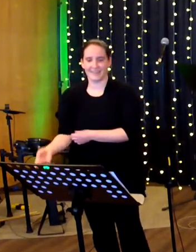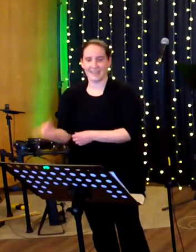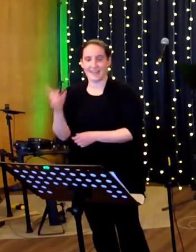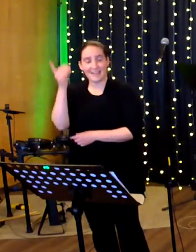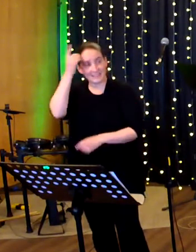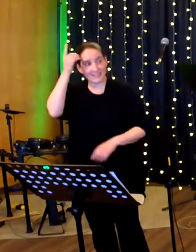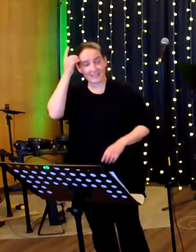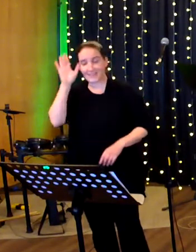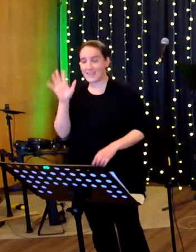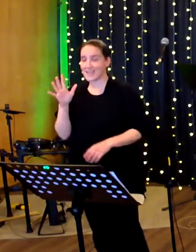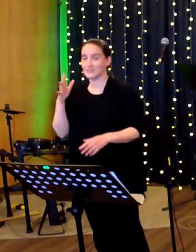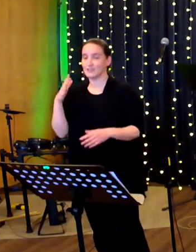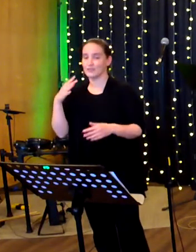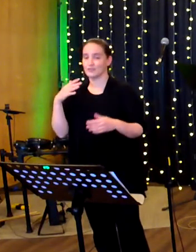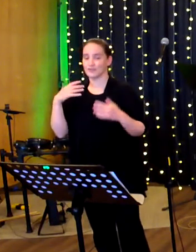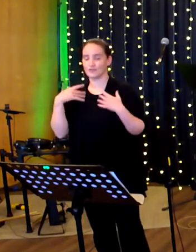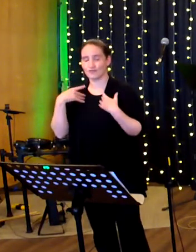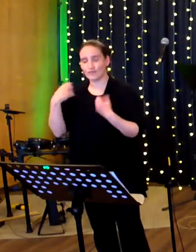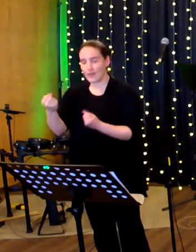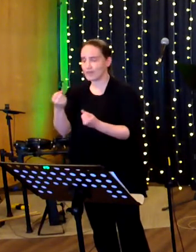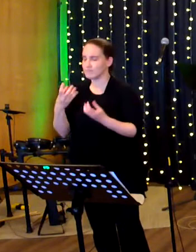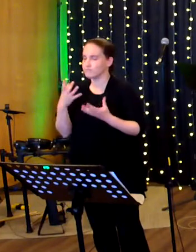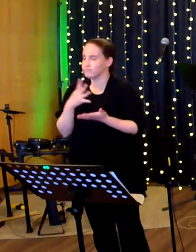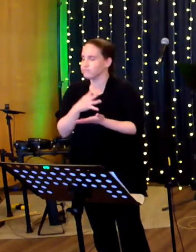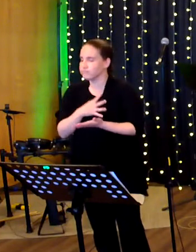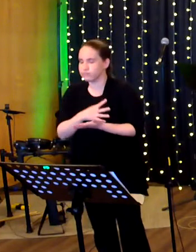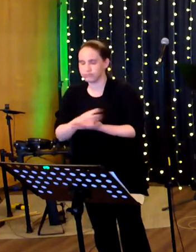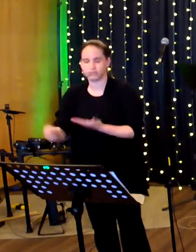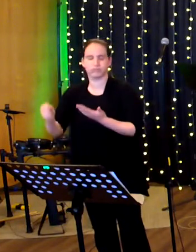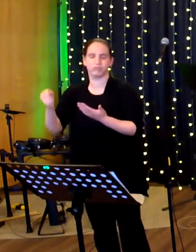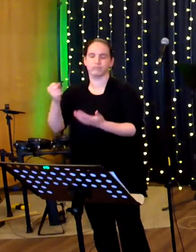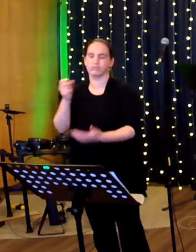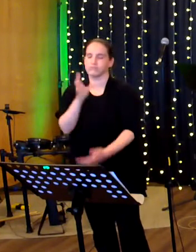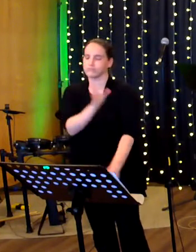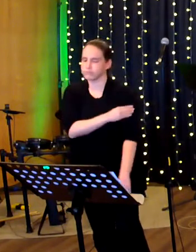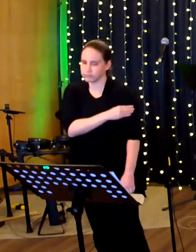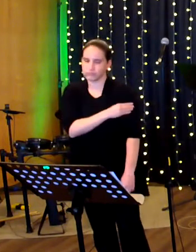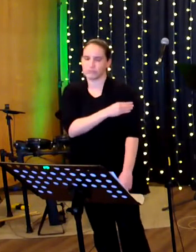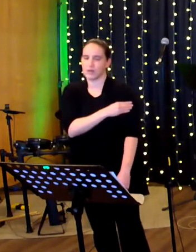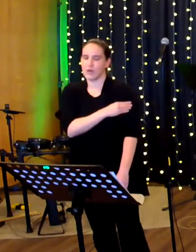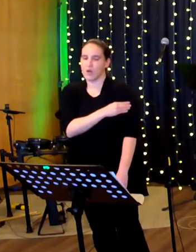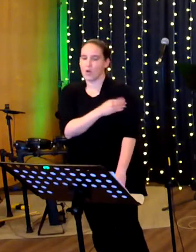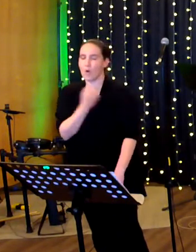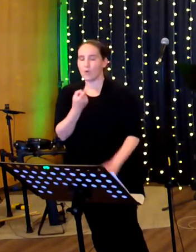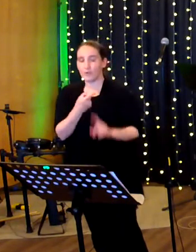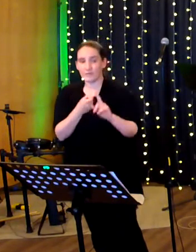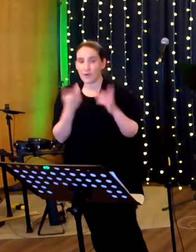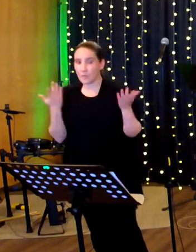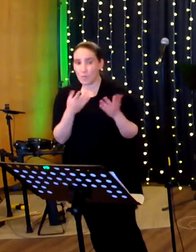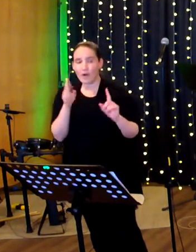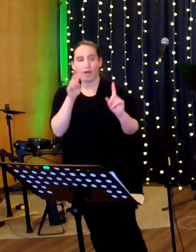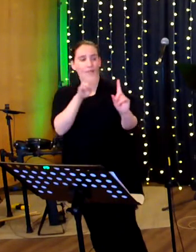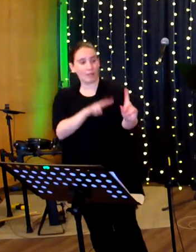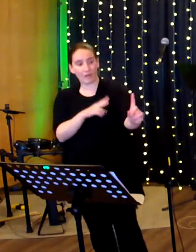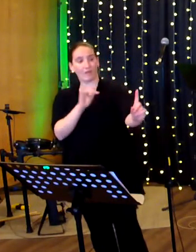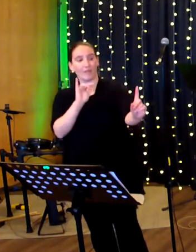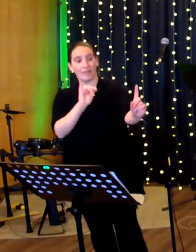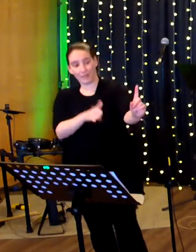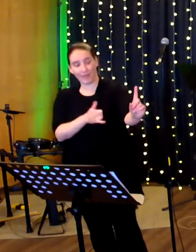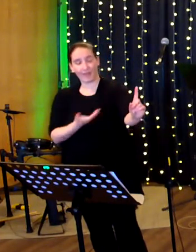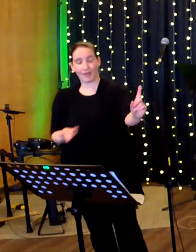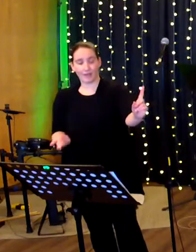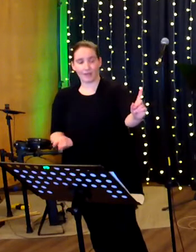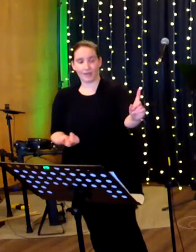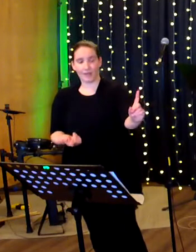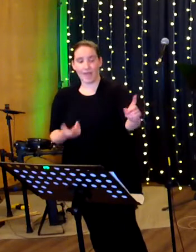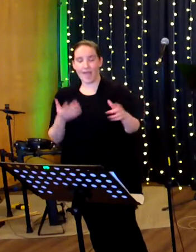strength is just gone from simply being in his presence. And everyone else flees.